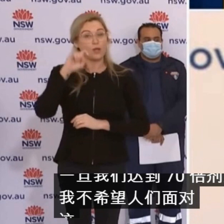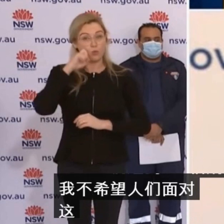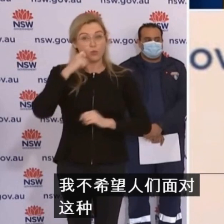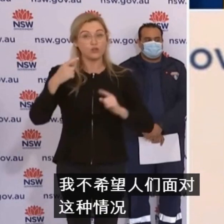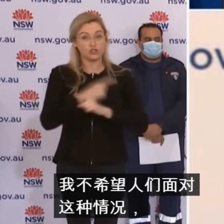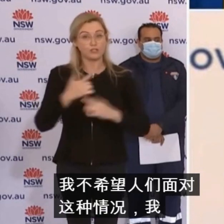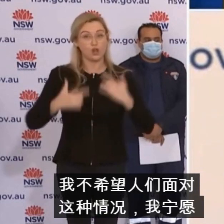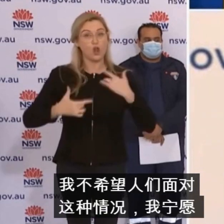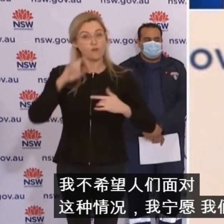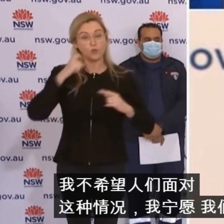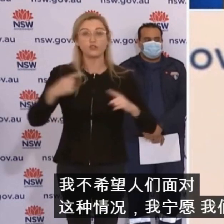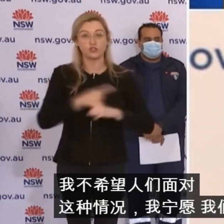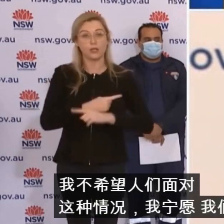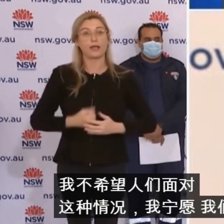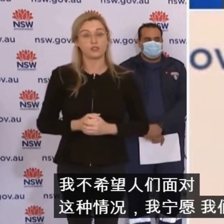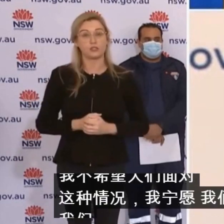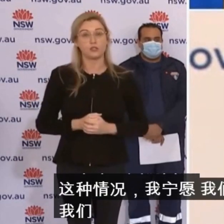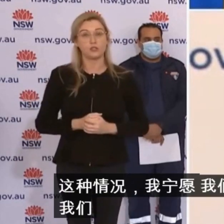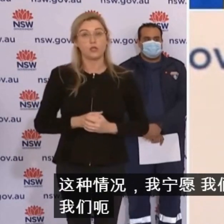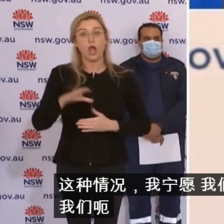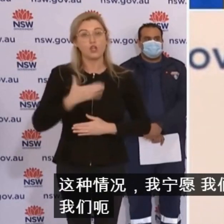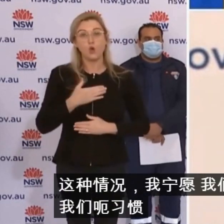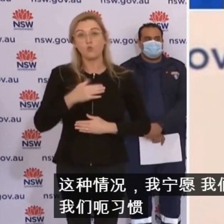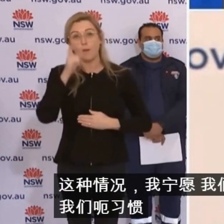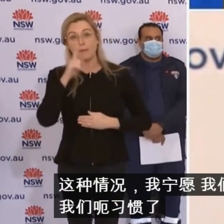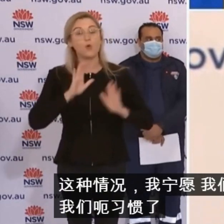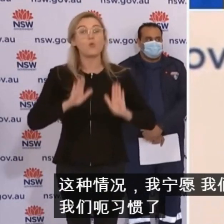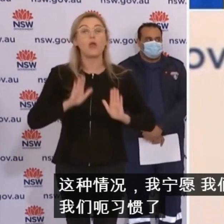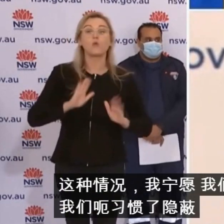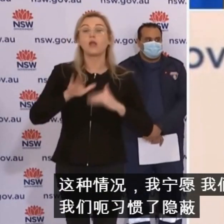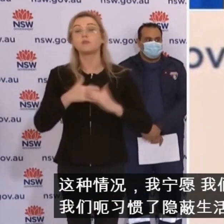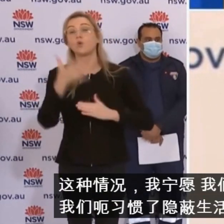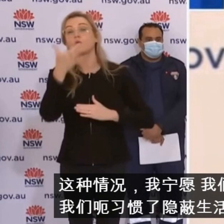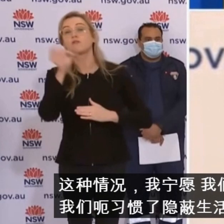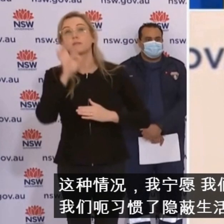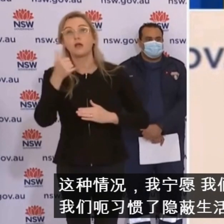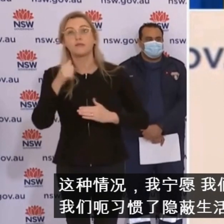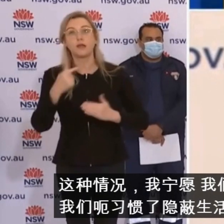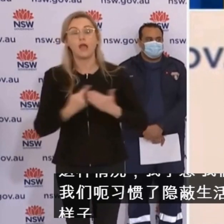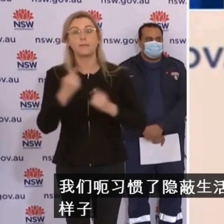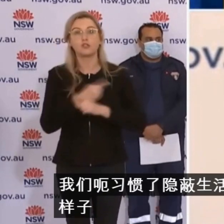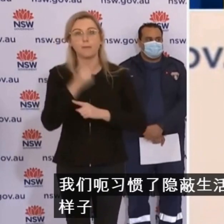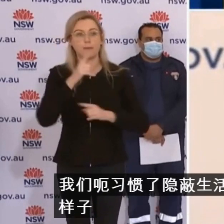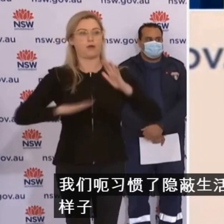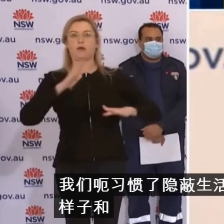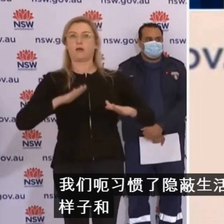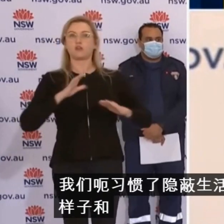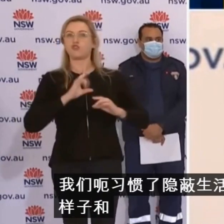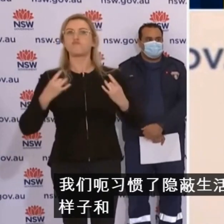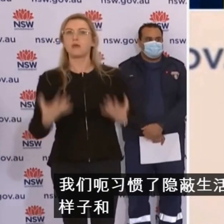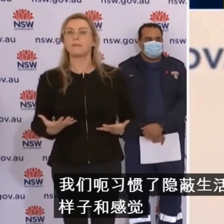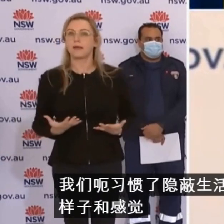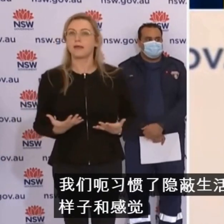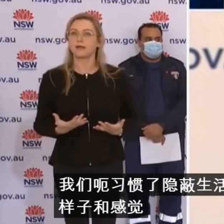confronted by that. I'd rather we have a process where we become accustomed to what life with COVID looks like